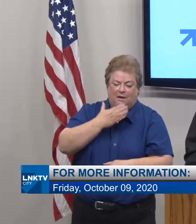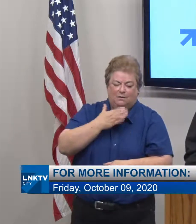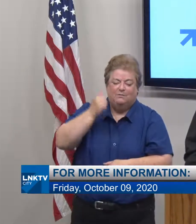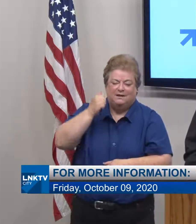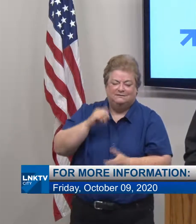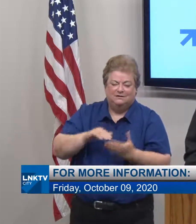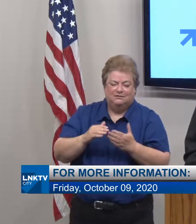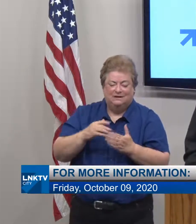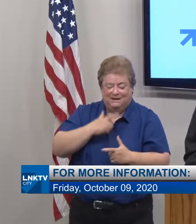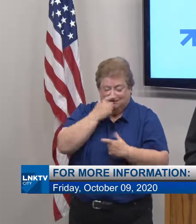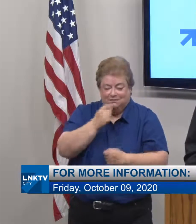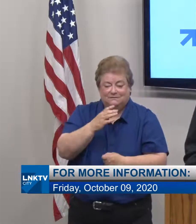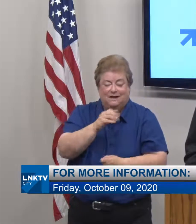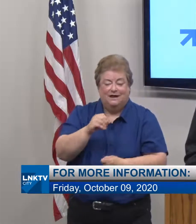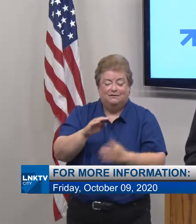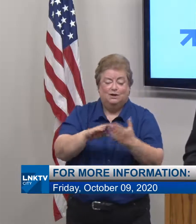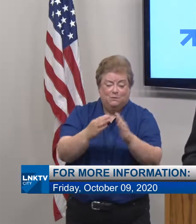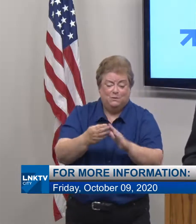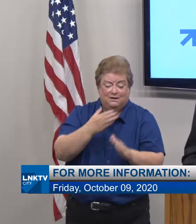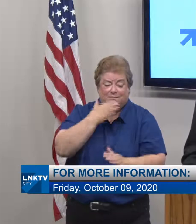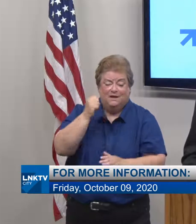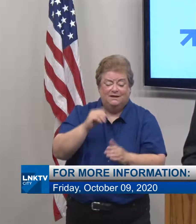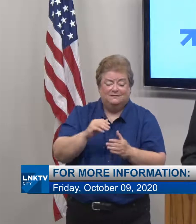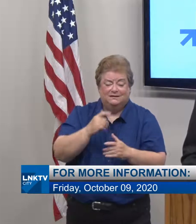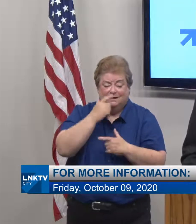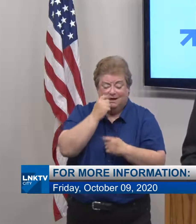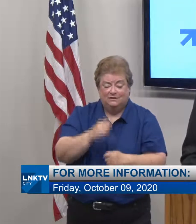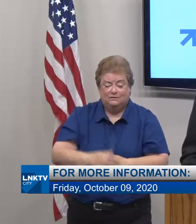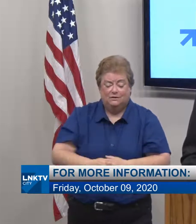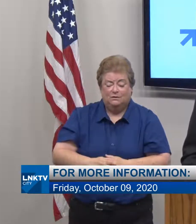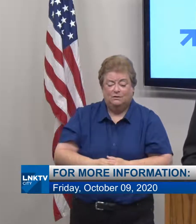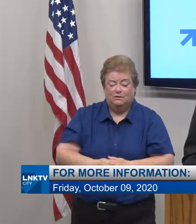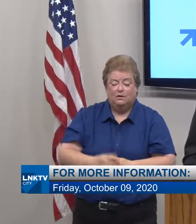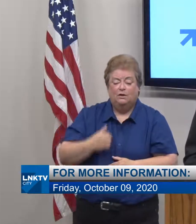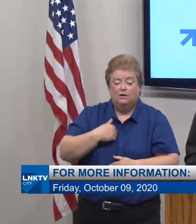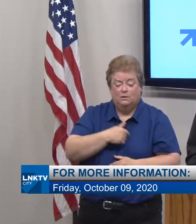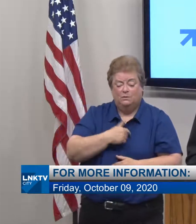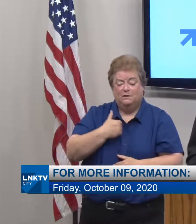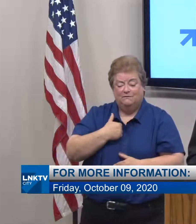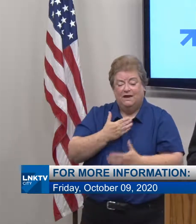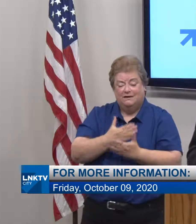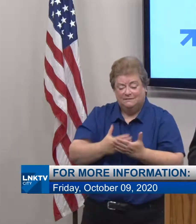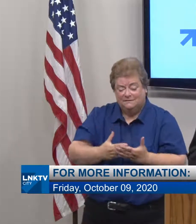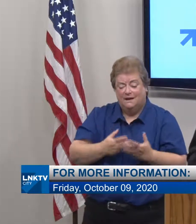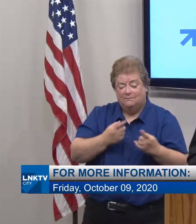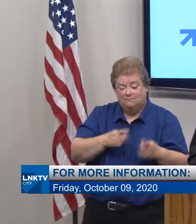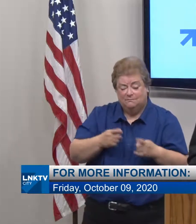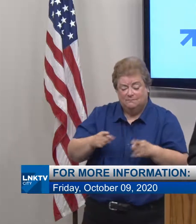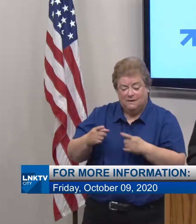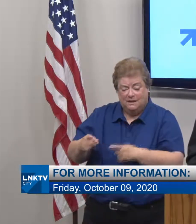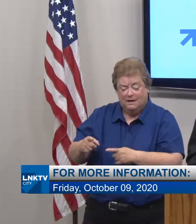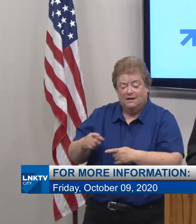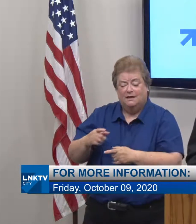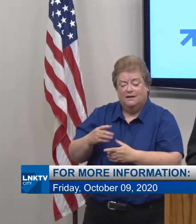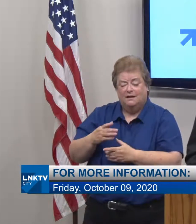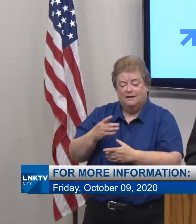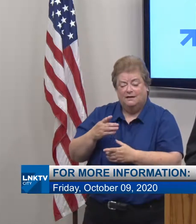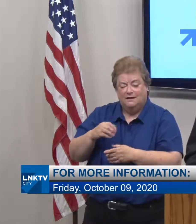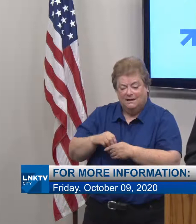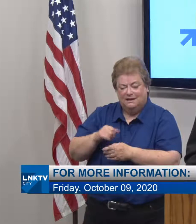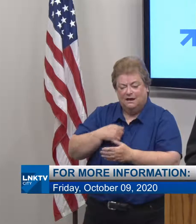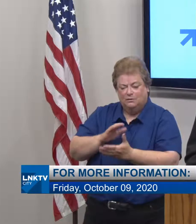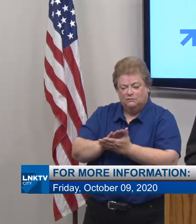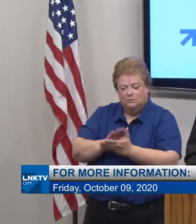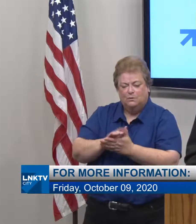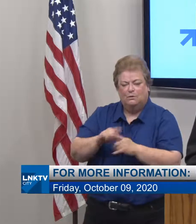interest. While we've certainly had numbers of cases within our student and staff ranks, as I mentioned before, we believe our schools